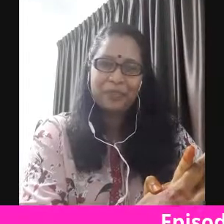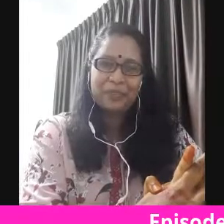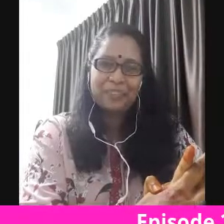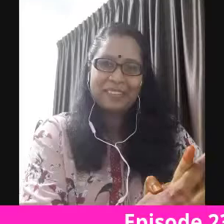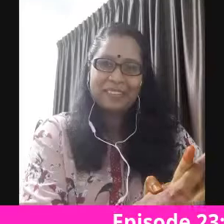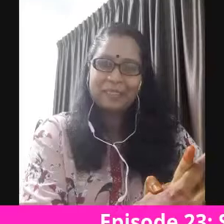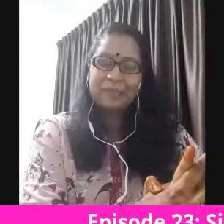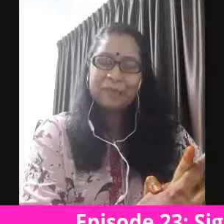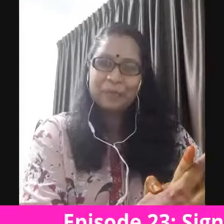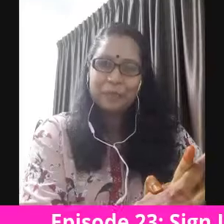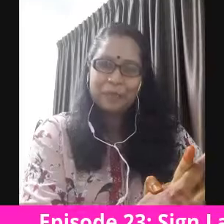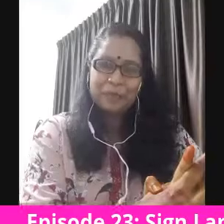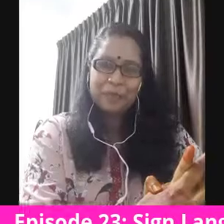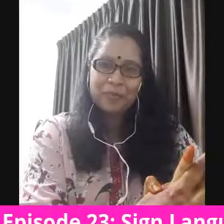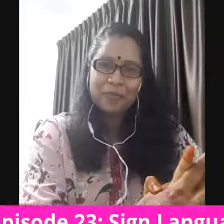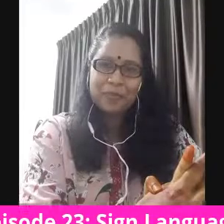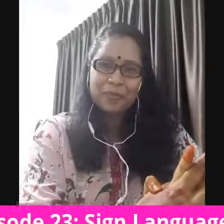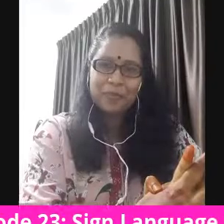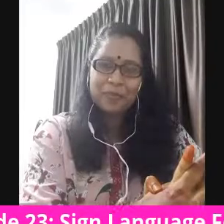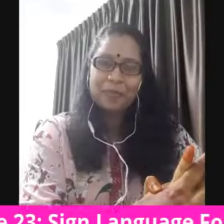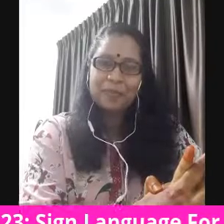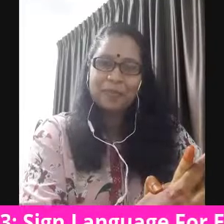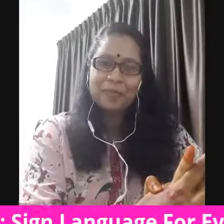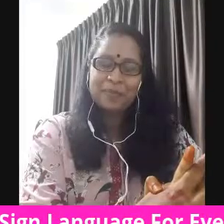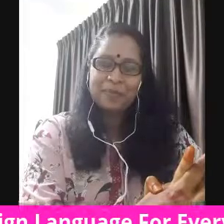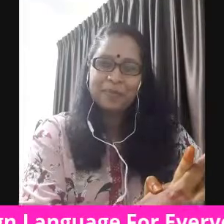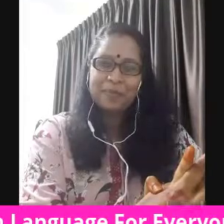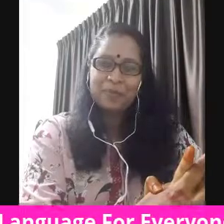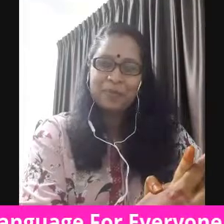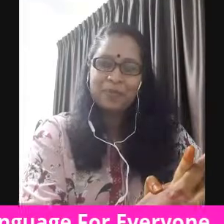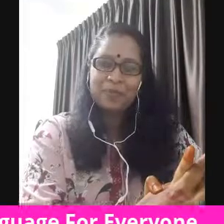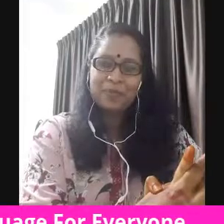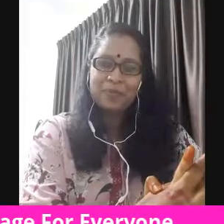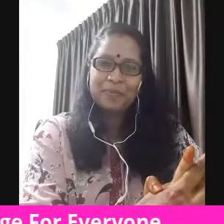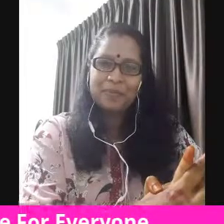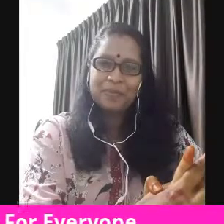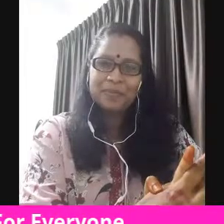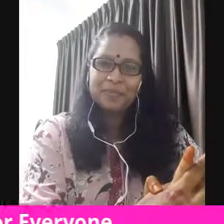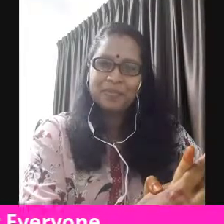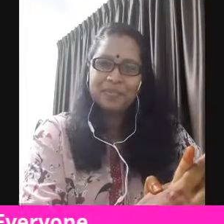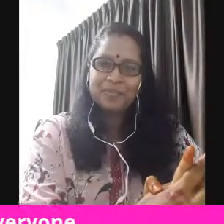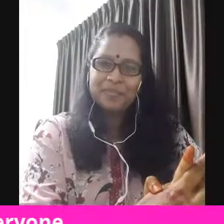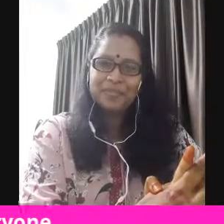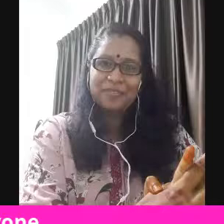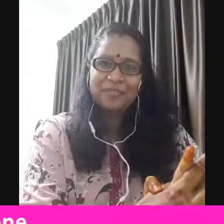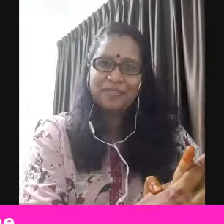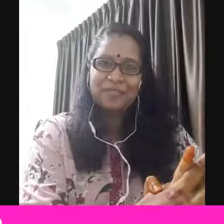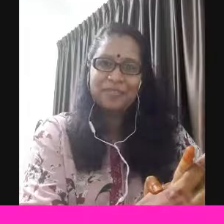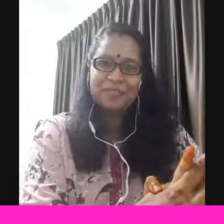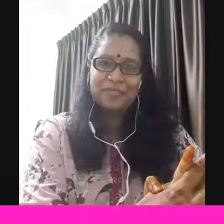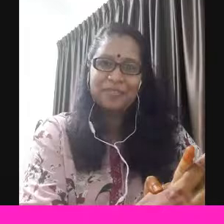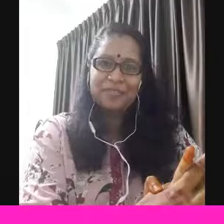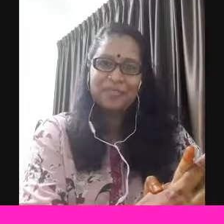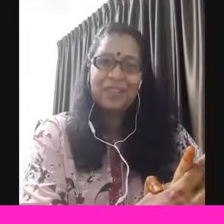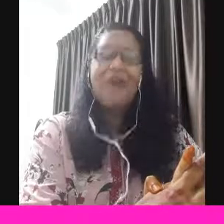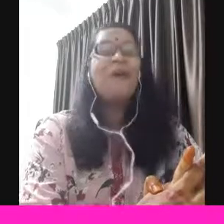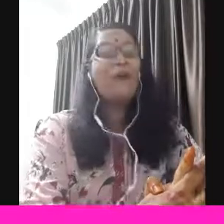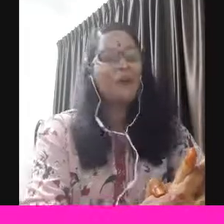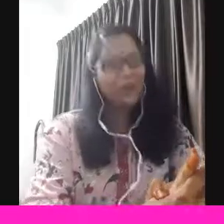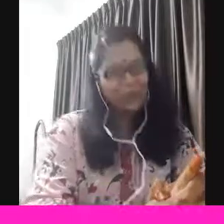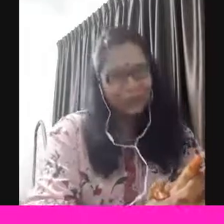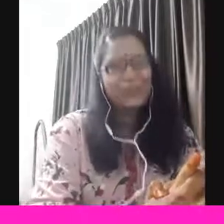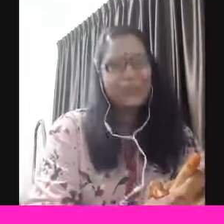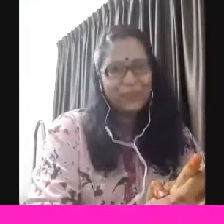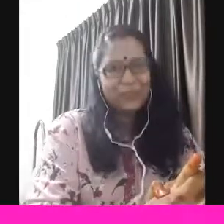started. Slowly, and then I get Mm-hmm. to learn a little bit whenever he say like this and so on. So